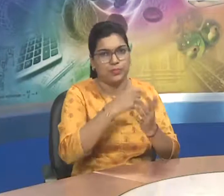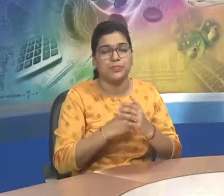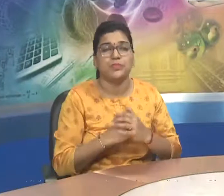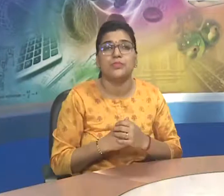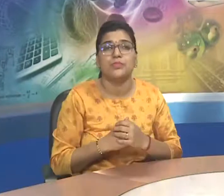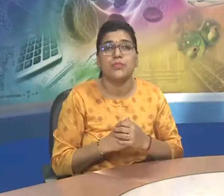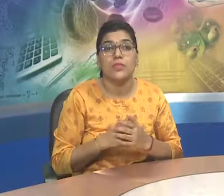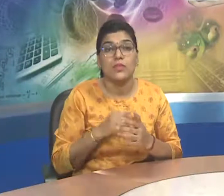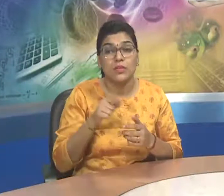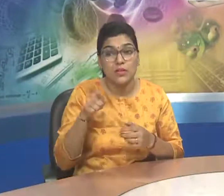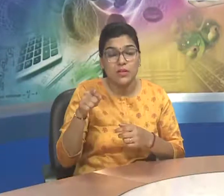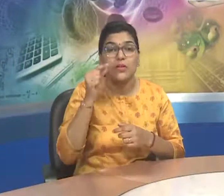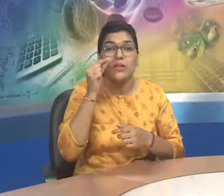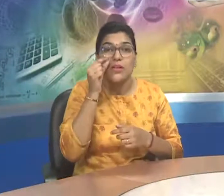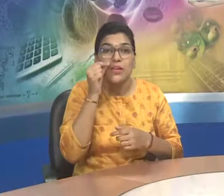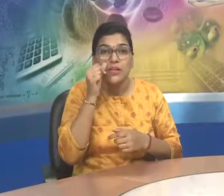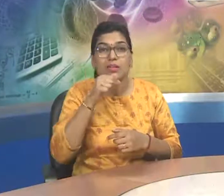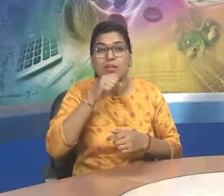Tamil Nadu.